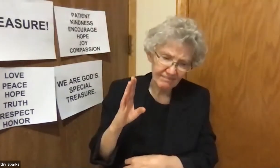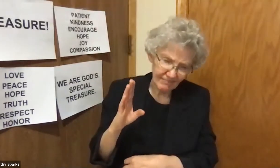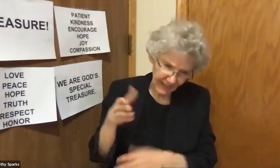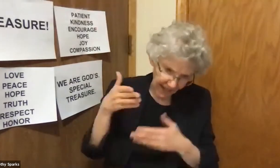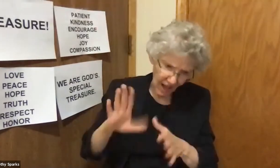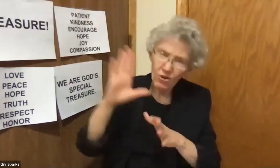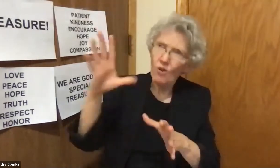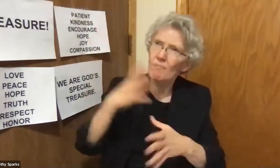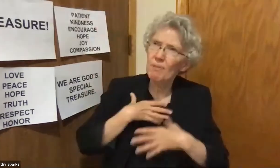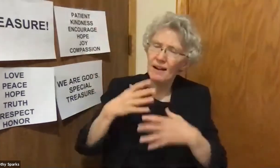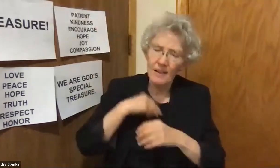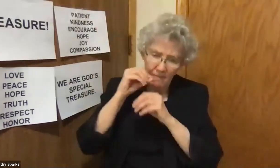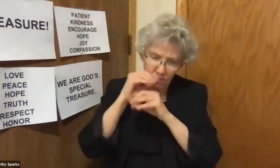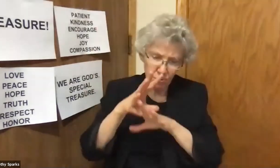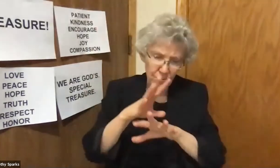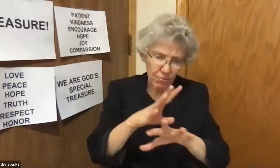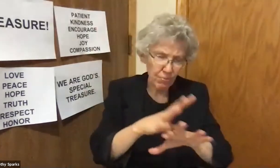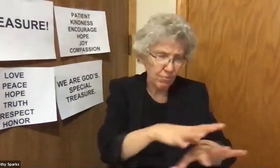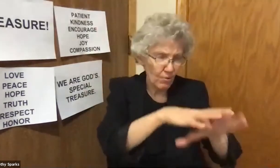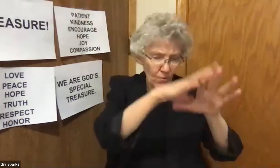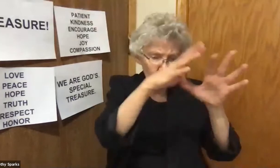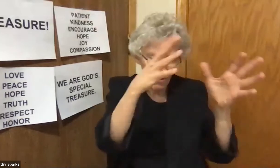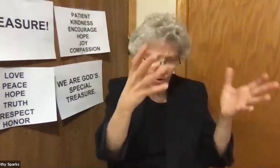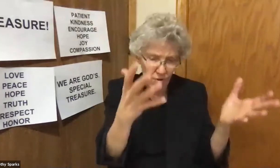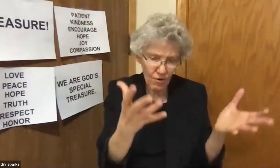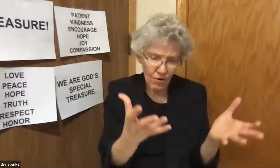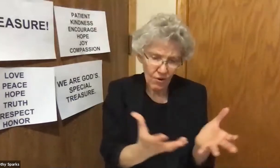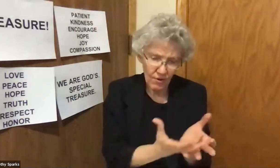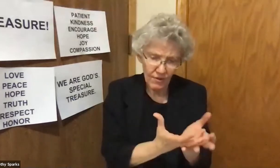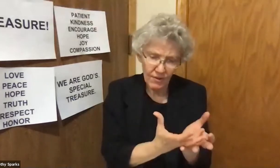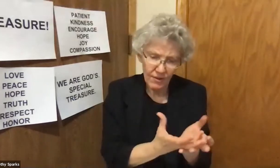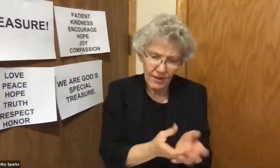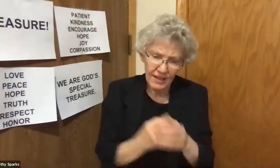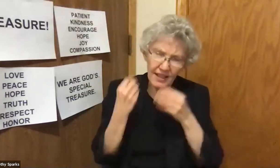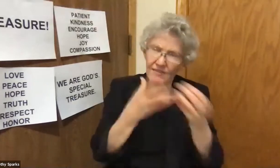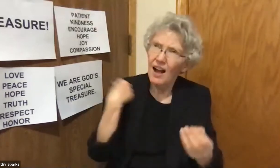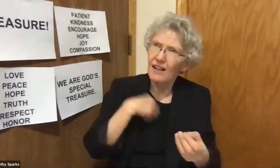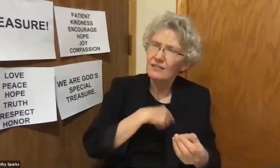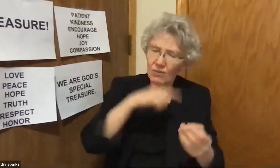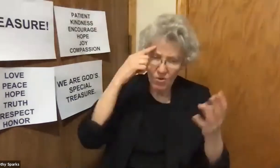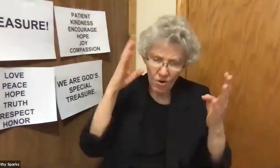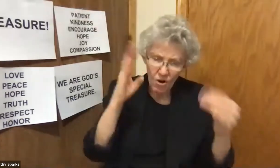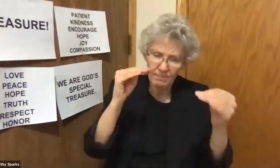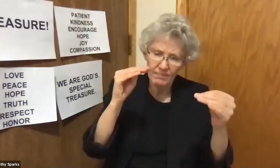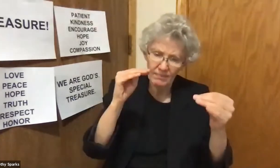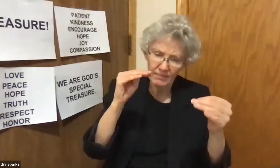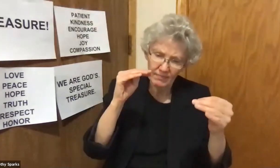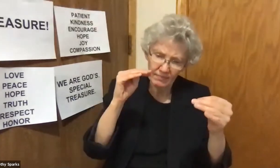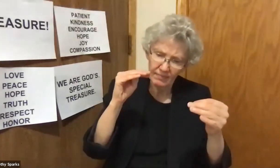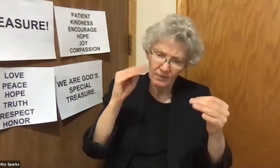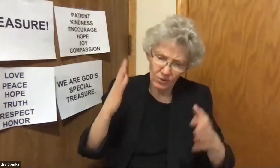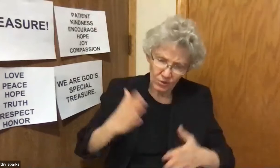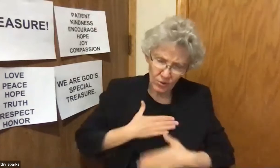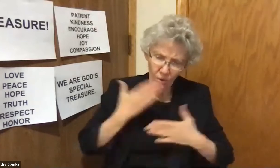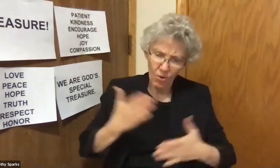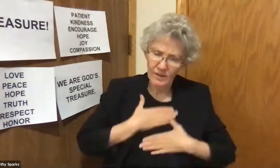God, allow your breath of life to blow through our world, bringing